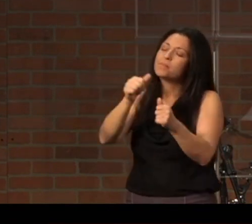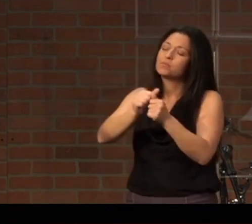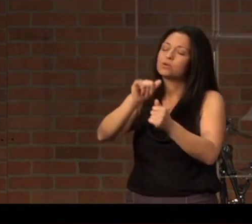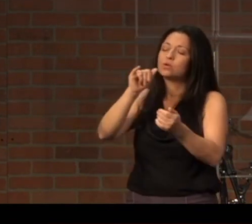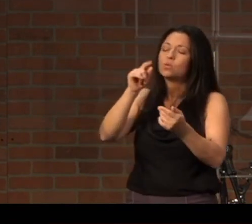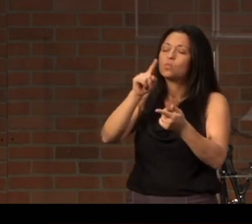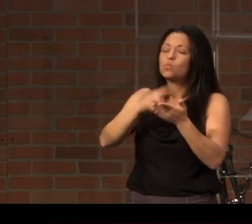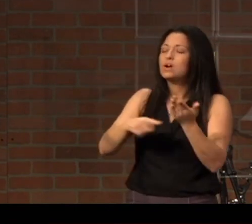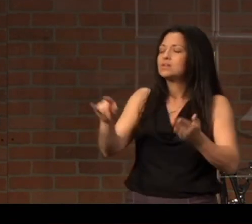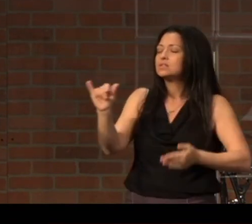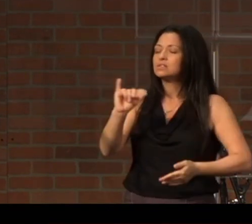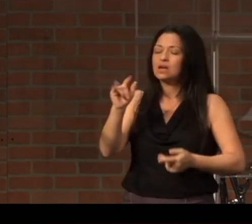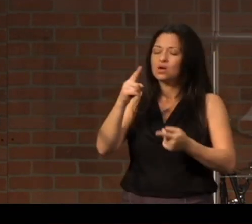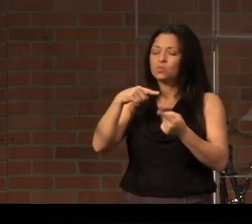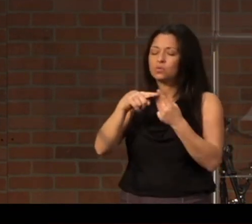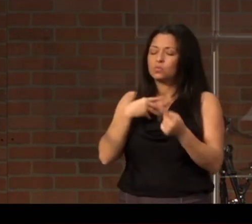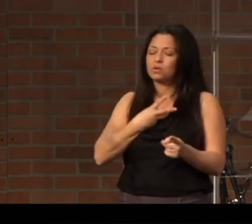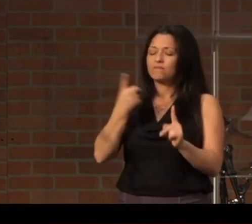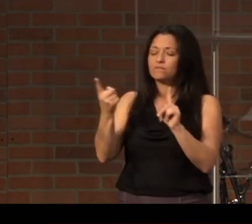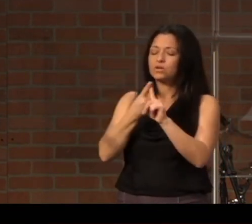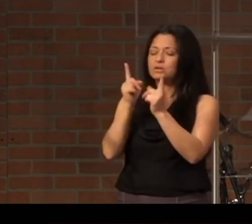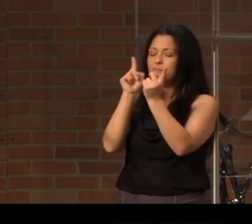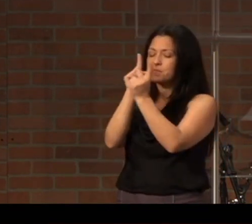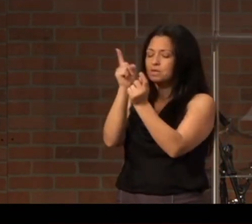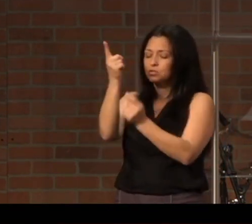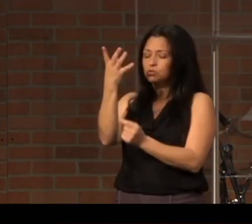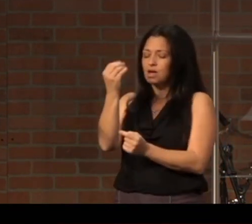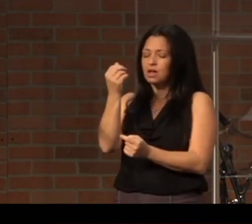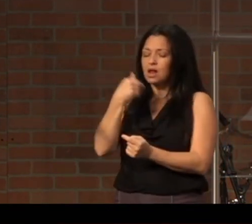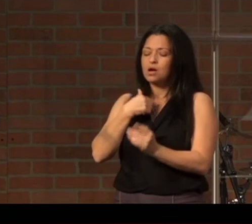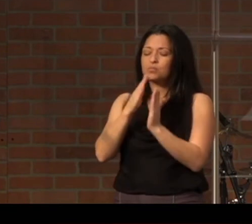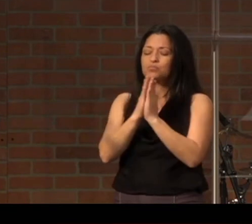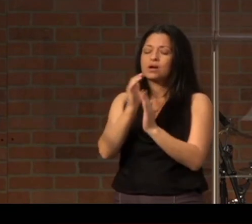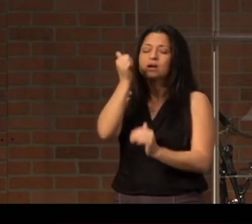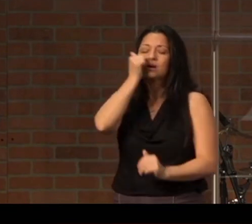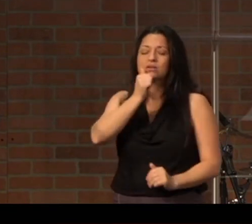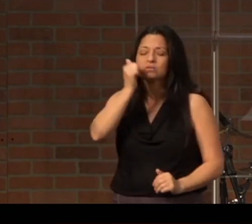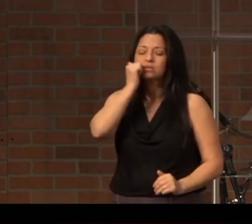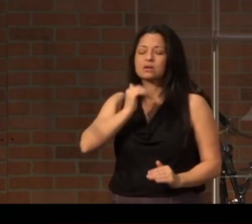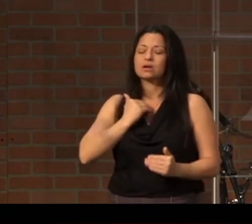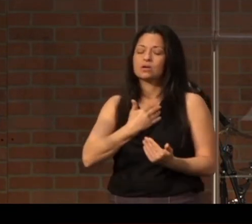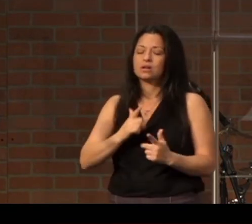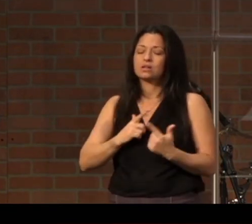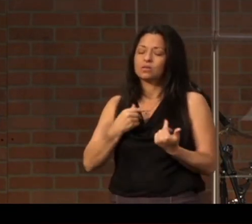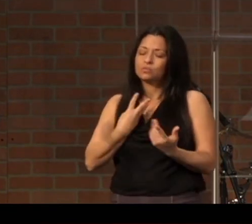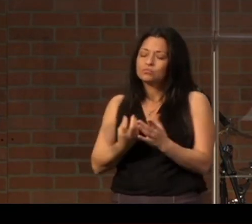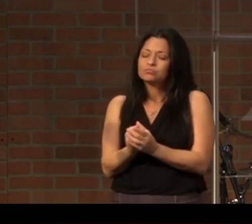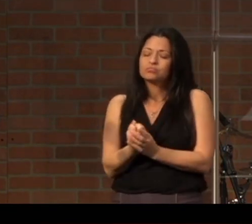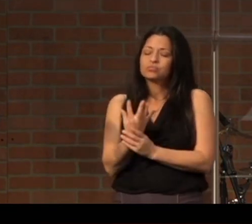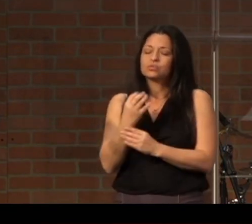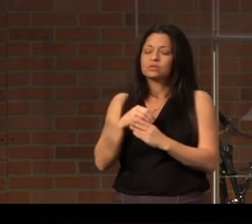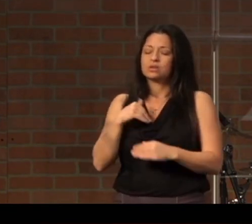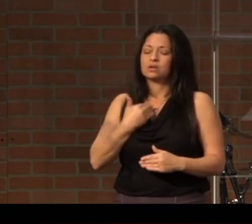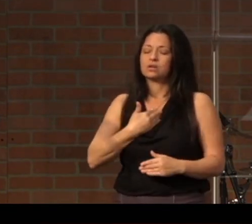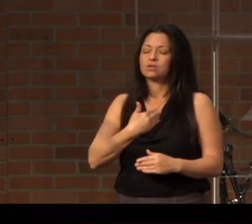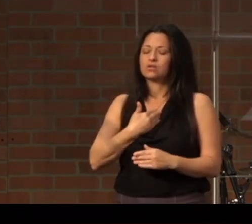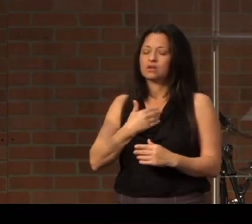you. And Lord, I pray that every day of our lives we would grow in our love for you and say, we get to love you.